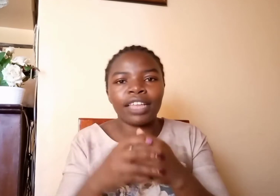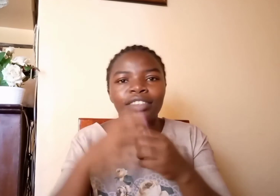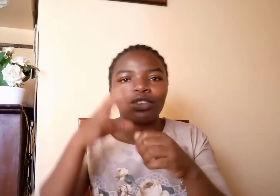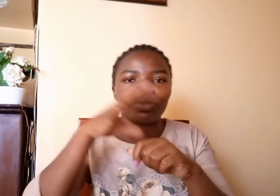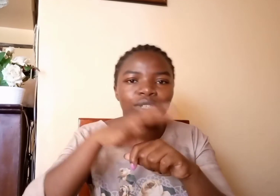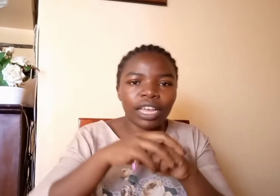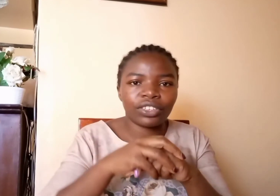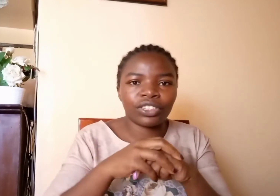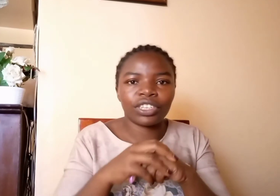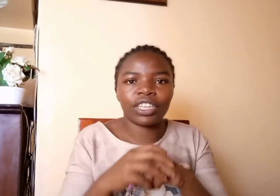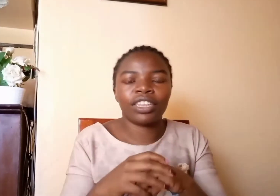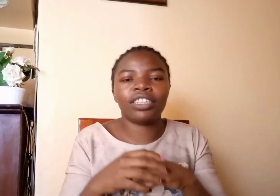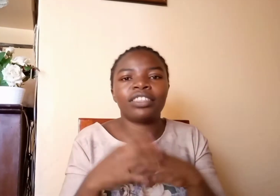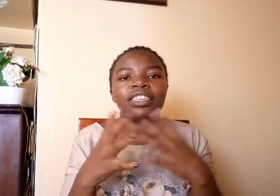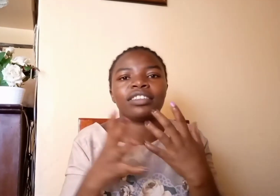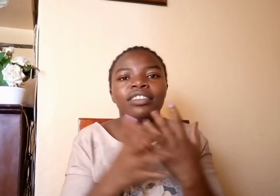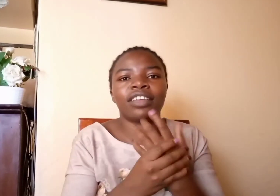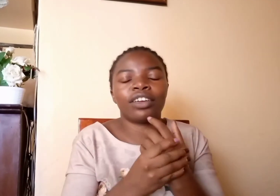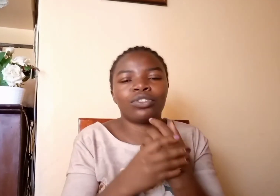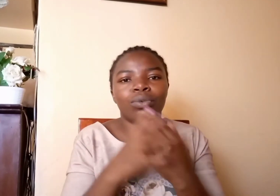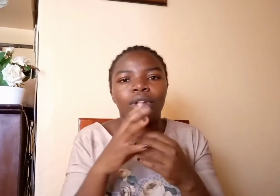hands to touch. This is tactual.